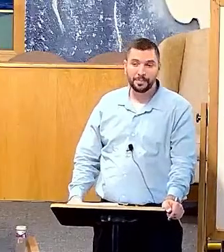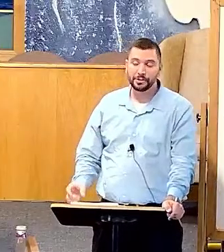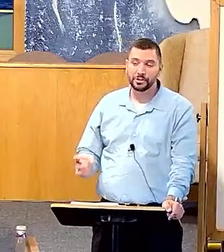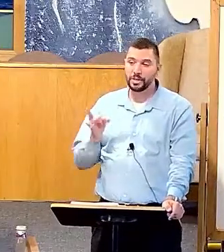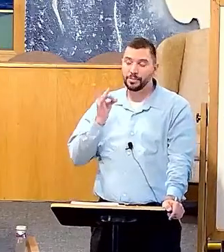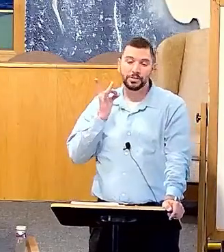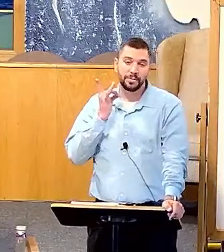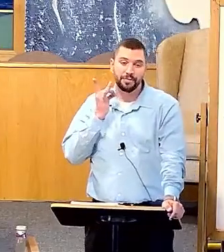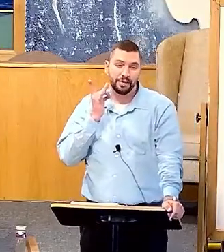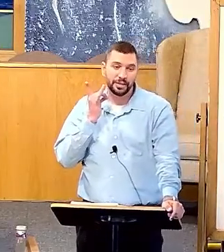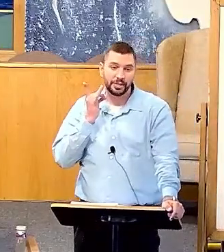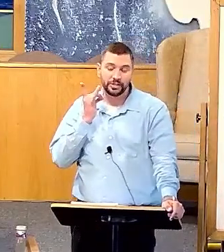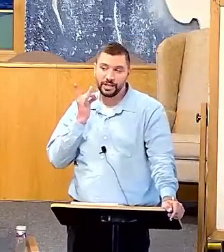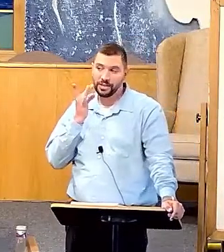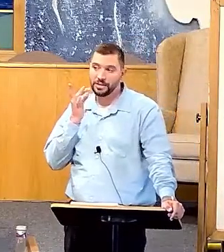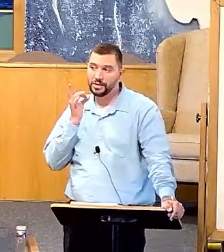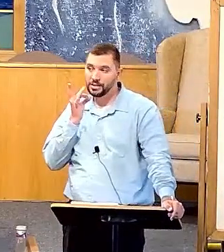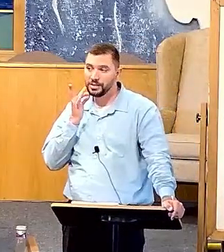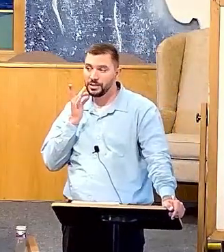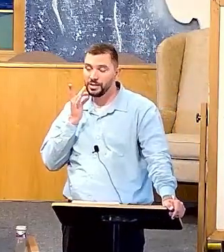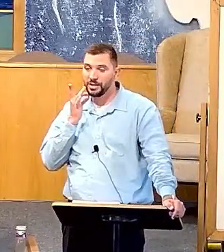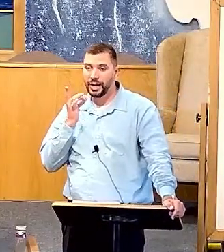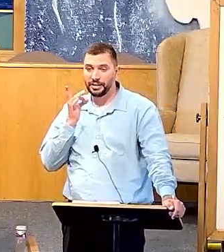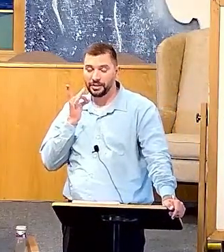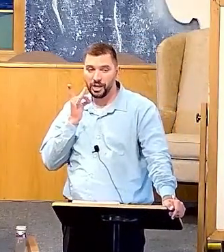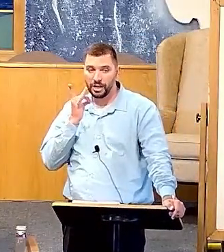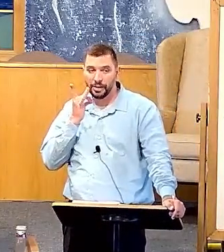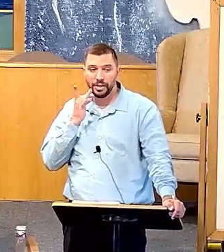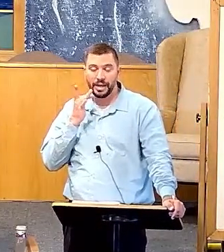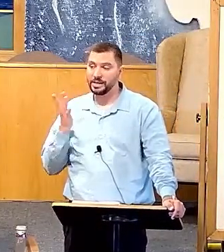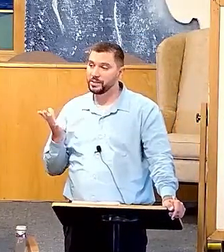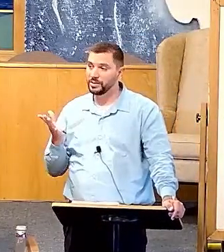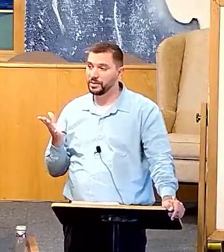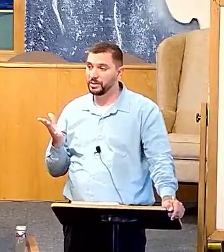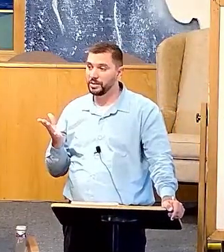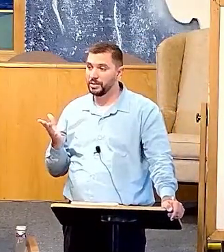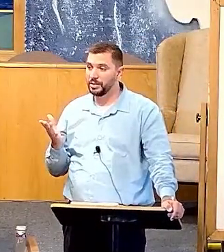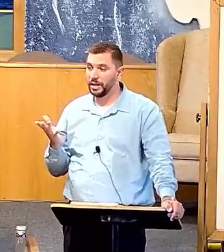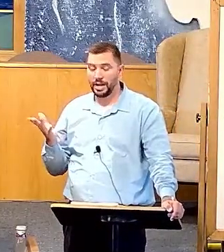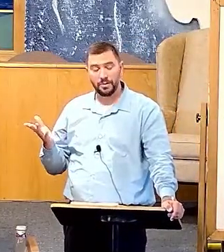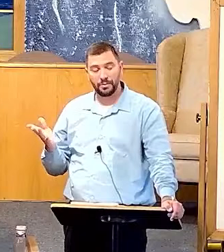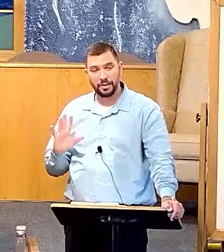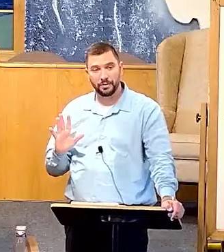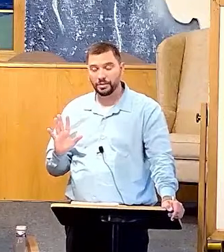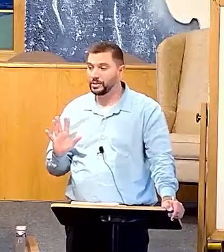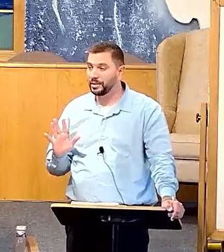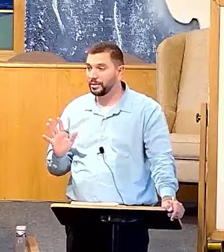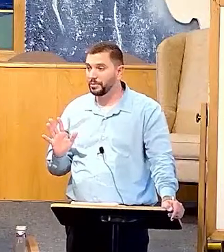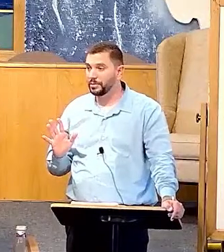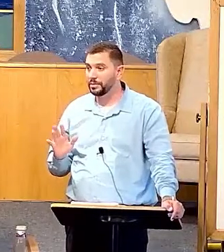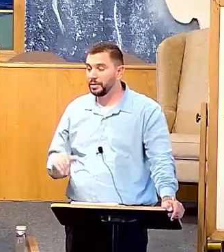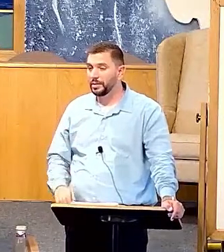see somebody flick their chin, and they're talking about light. And I don't understand that one,